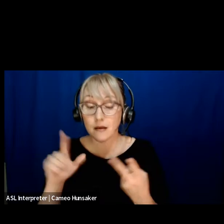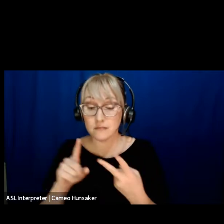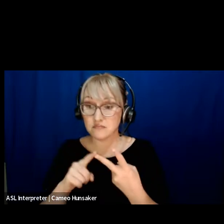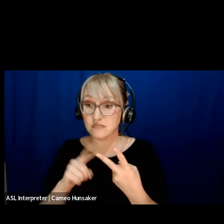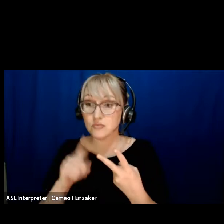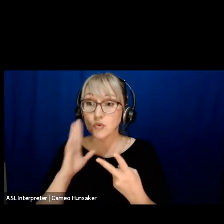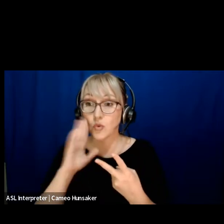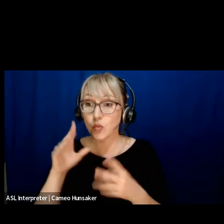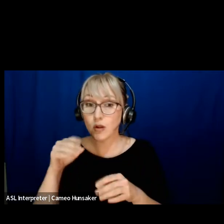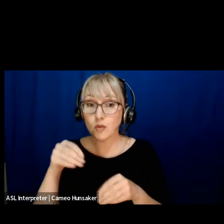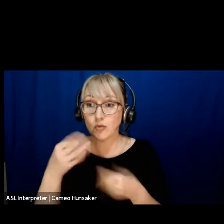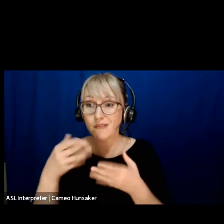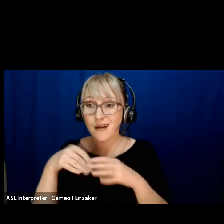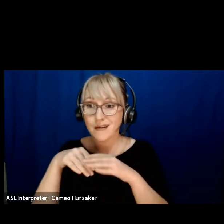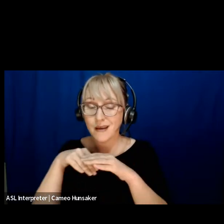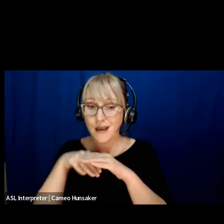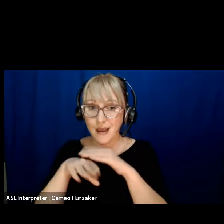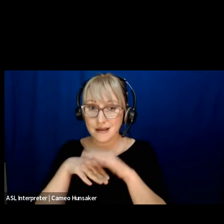provides